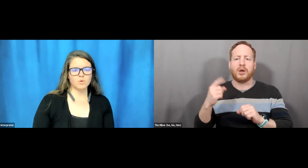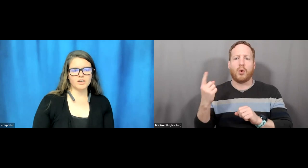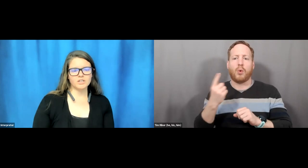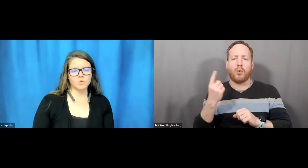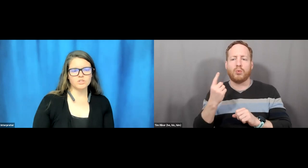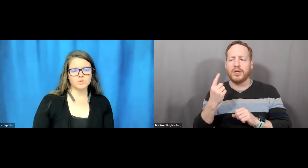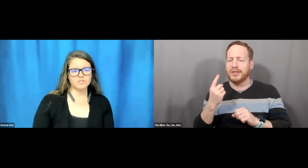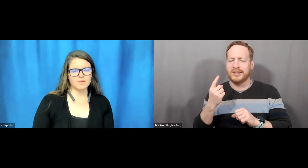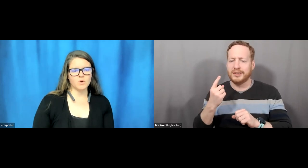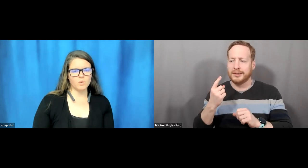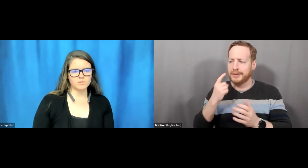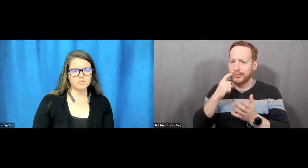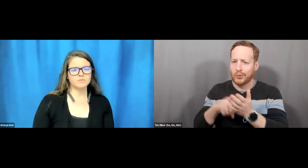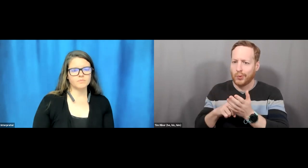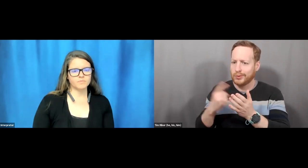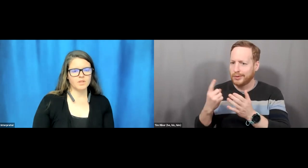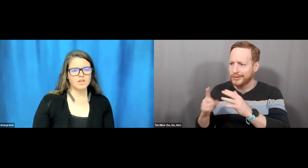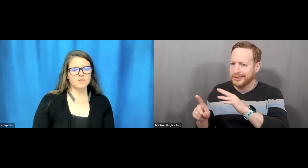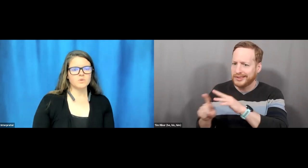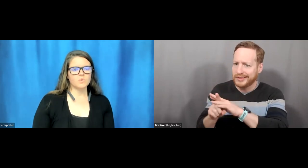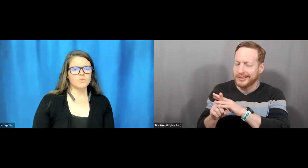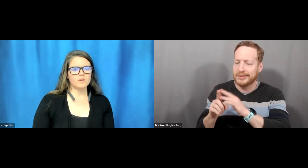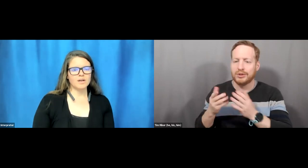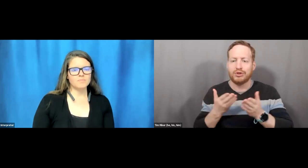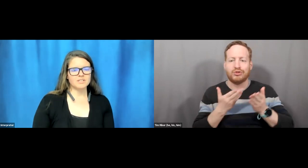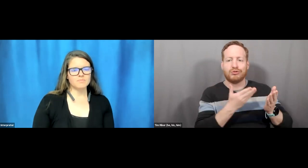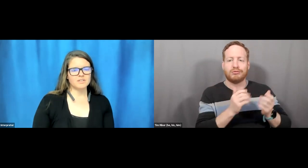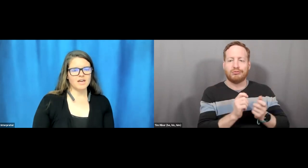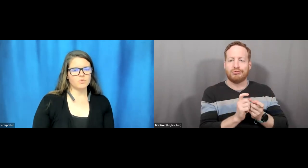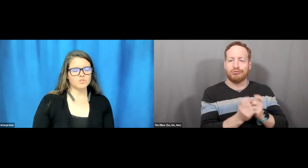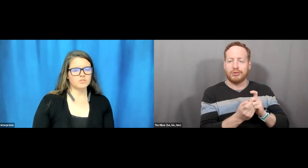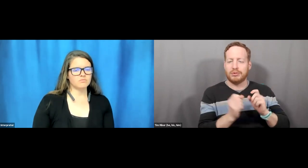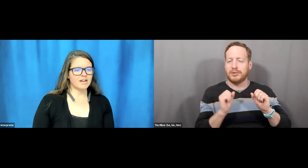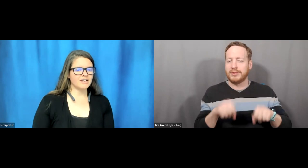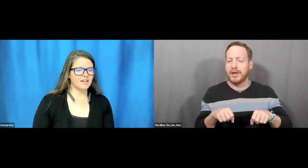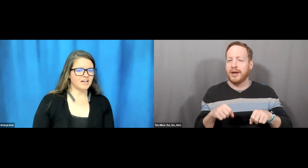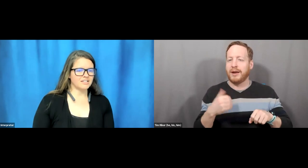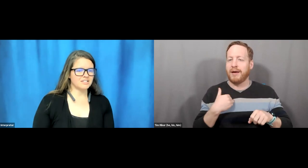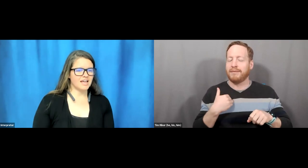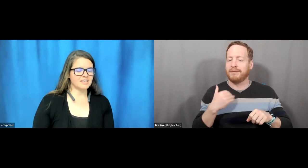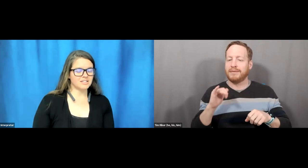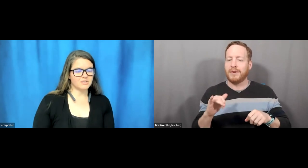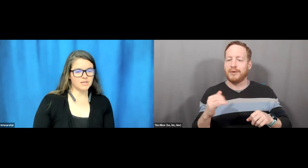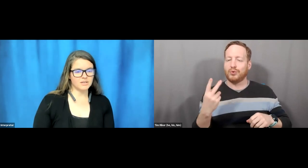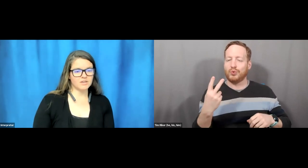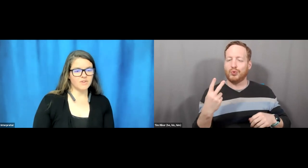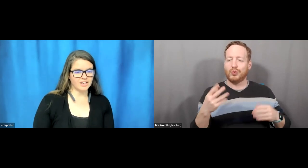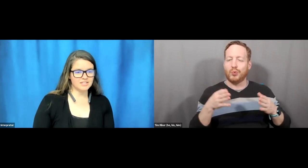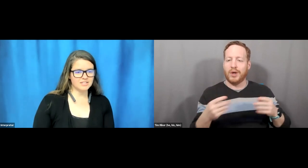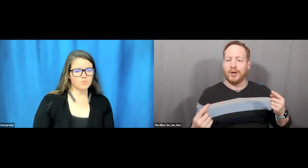working towards those same goals. So there might be something that was recognized as the committee finds and would